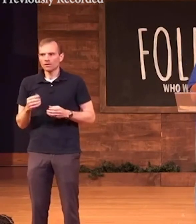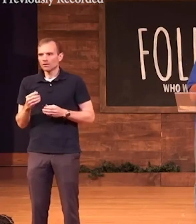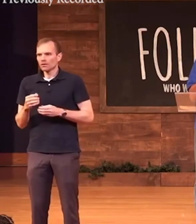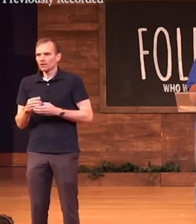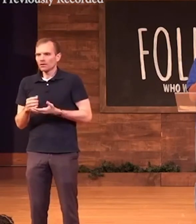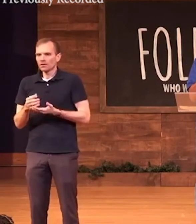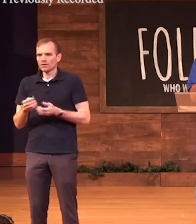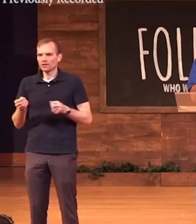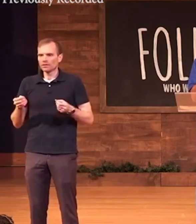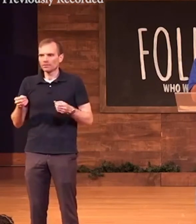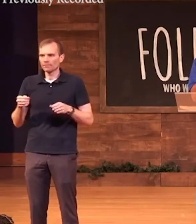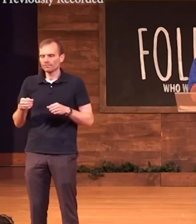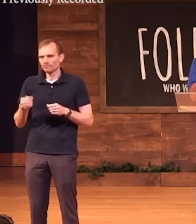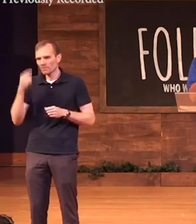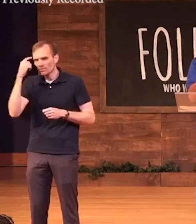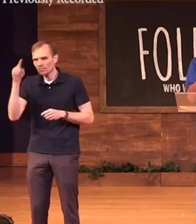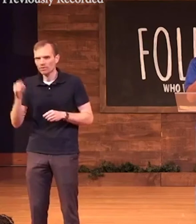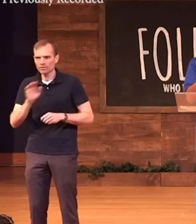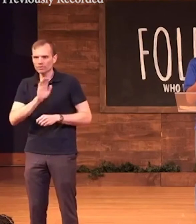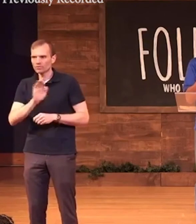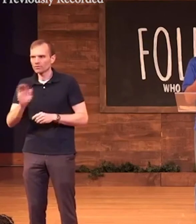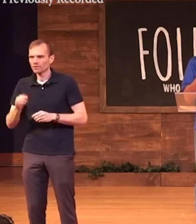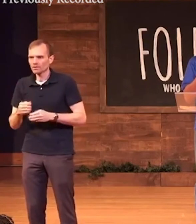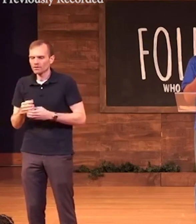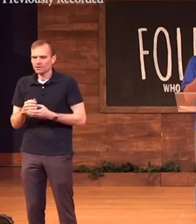it has to be not only full, but overfilled.